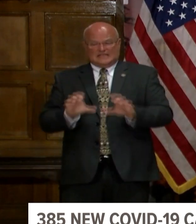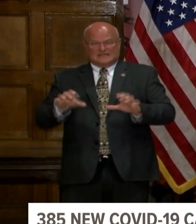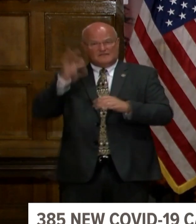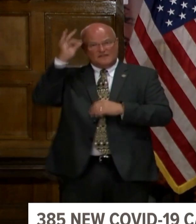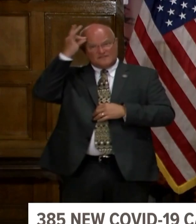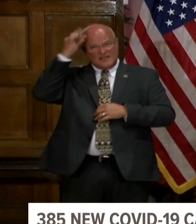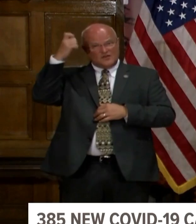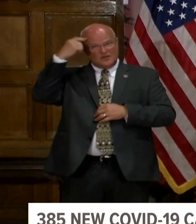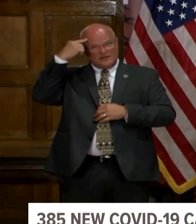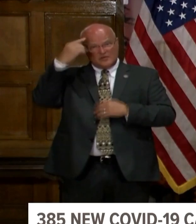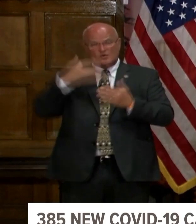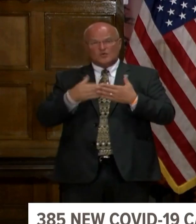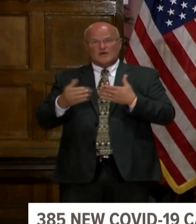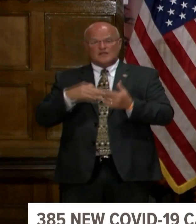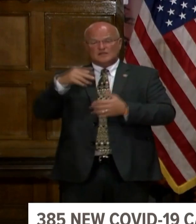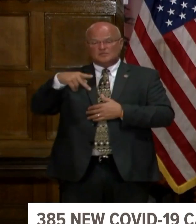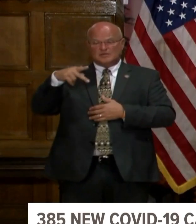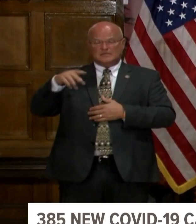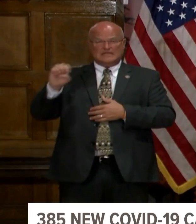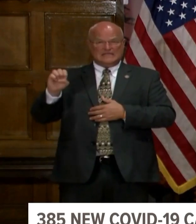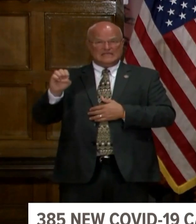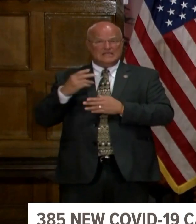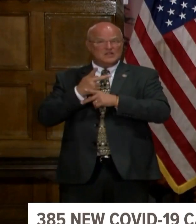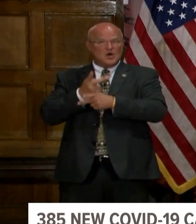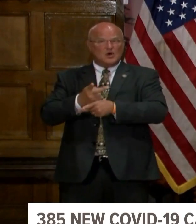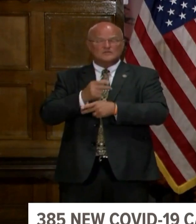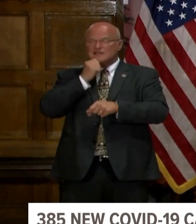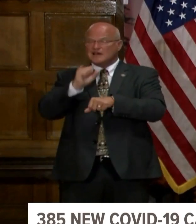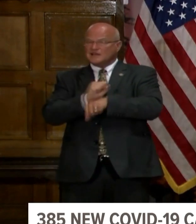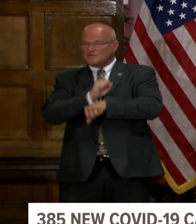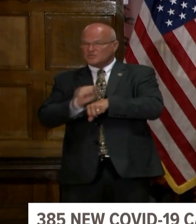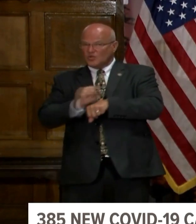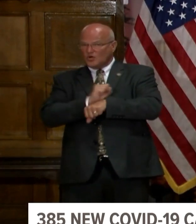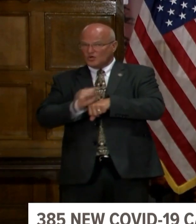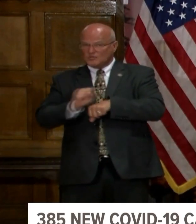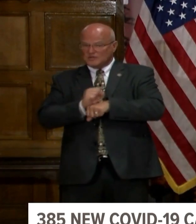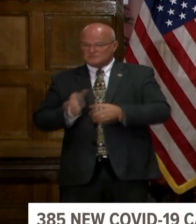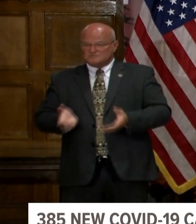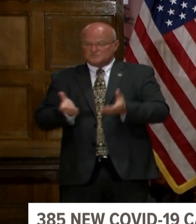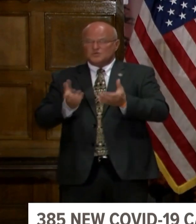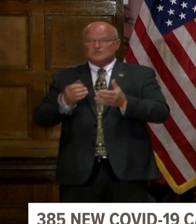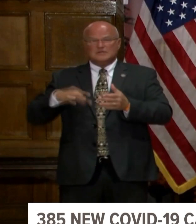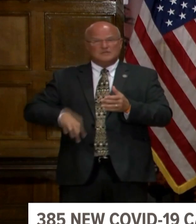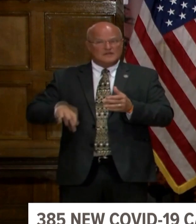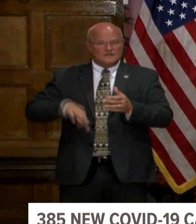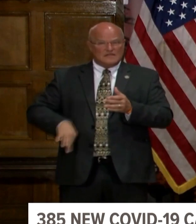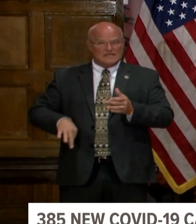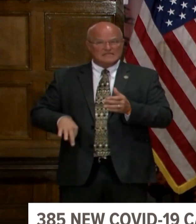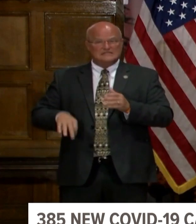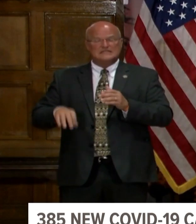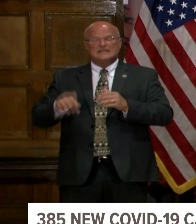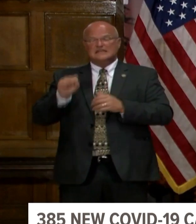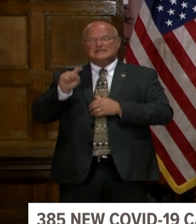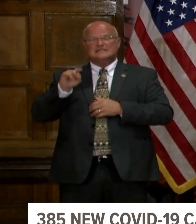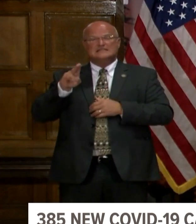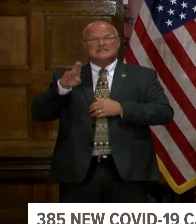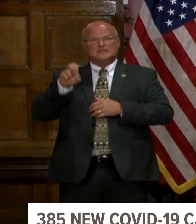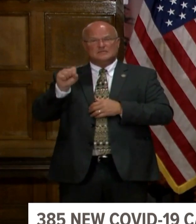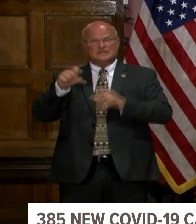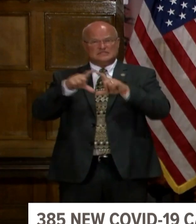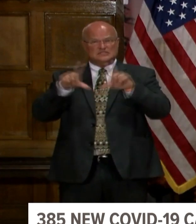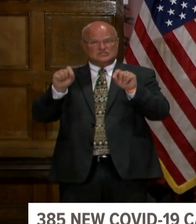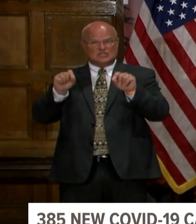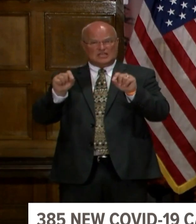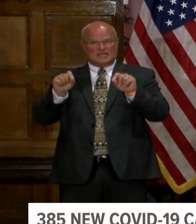federal government, whether it's the PPP loans, the unemployment boost and benefits, and the stimulus checks. There's just